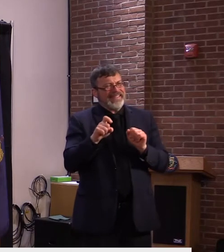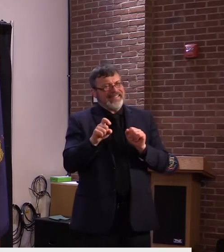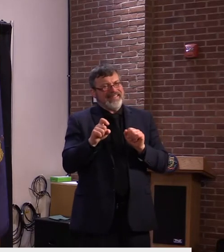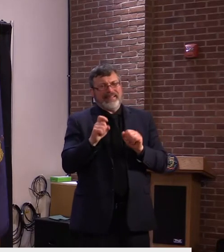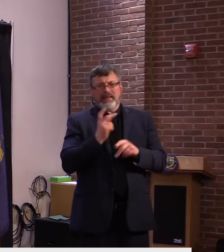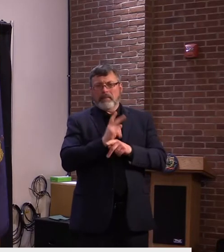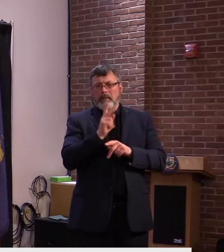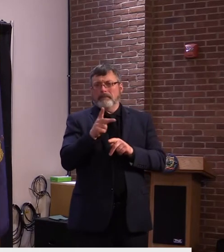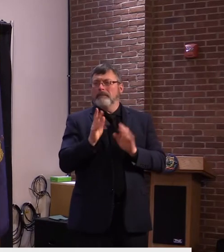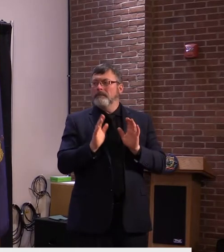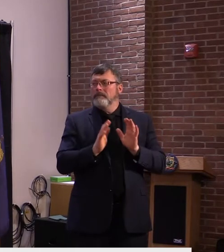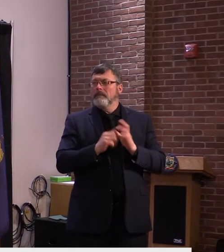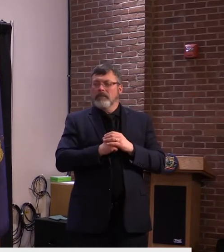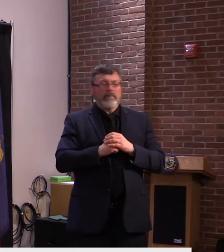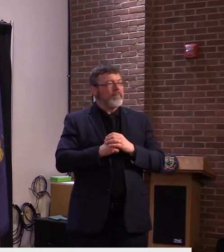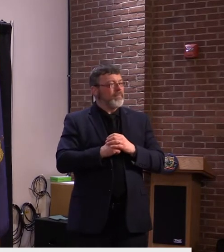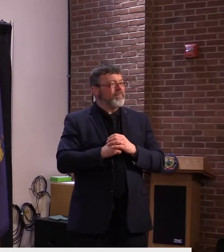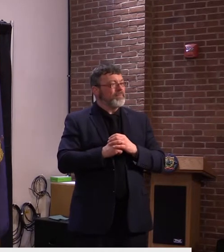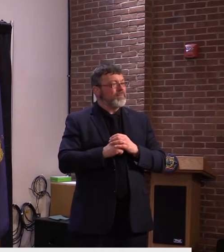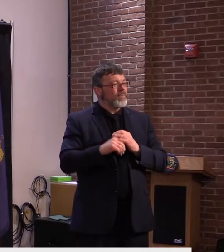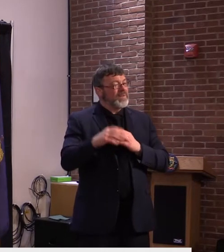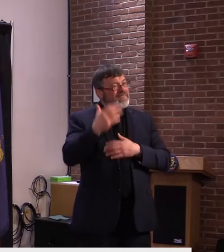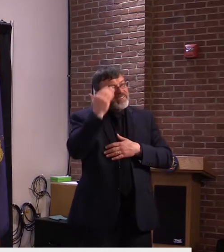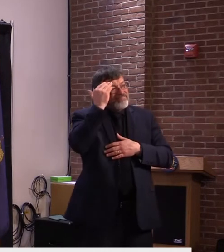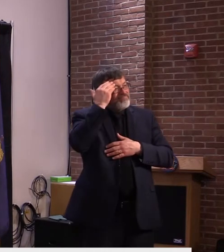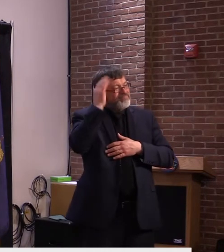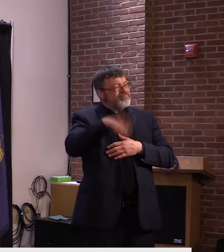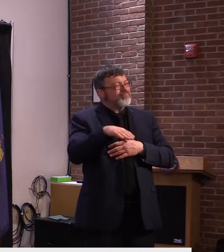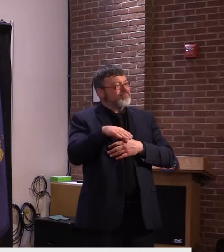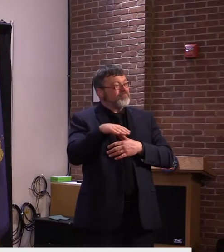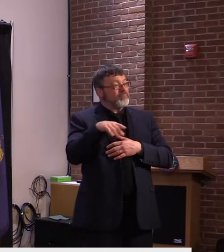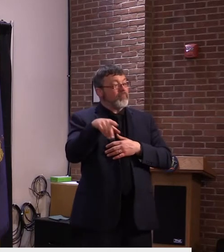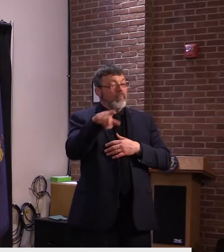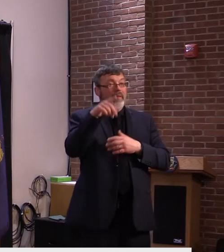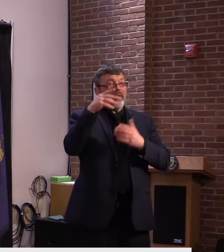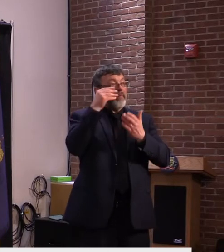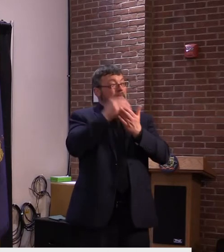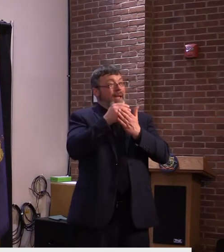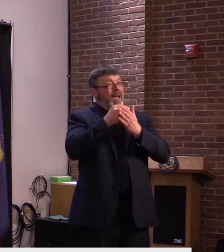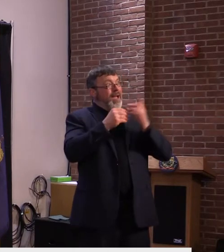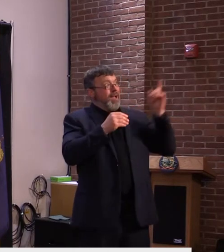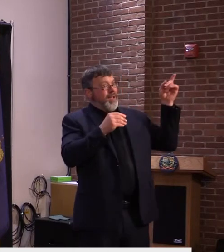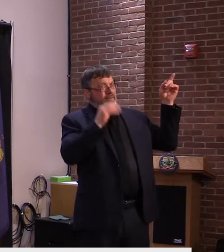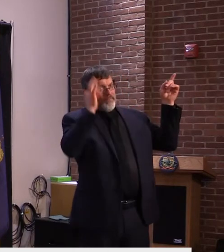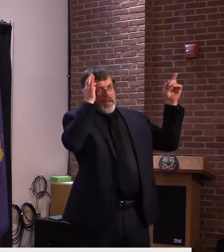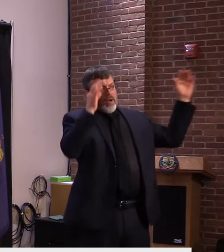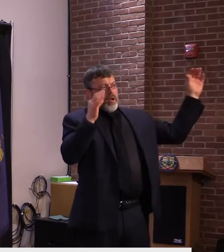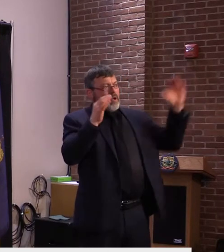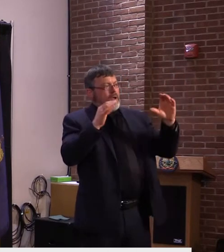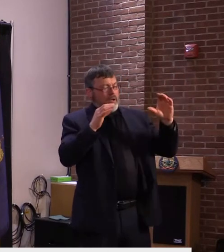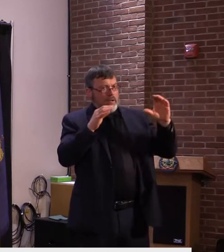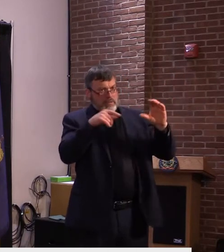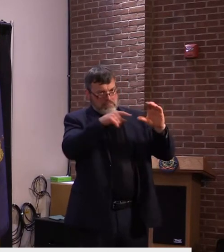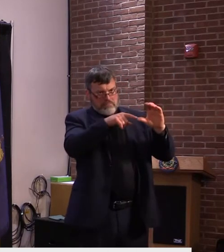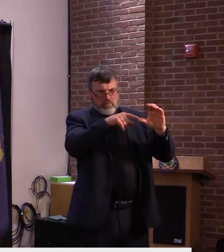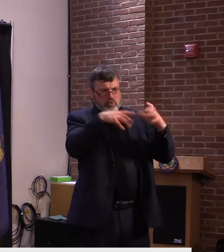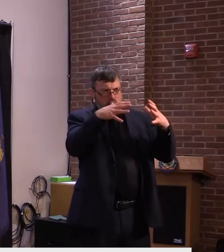We have, there's a lot of federal money that's been included that's going directly to schools for just this